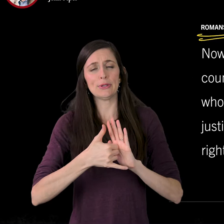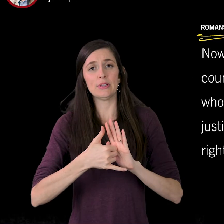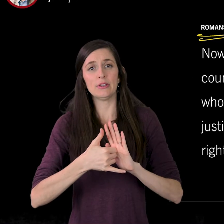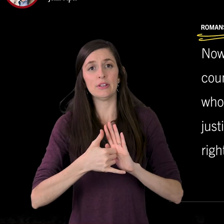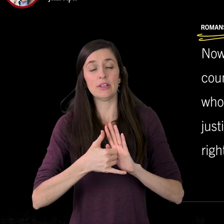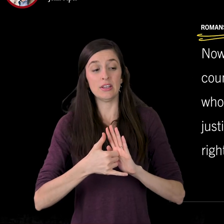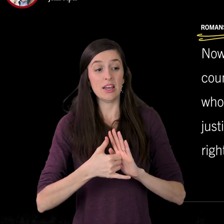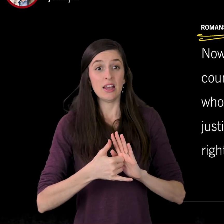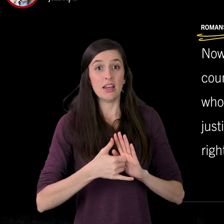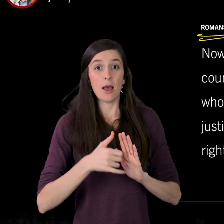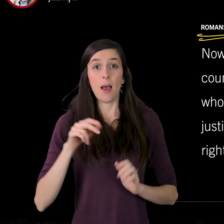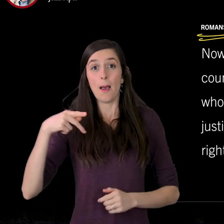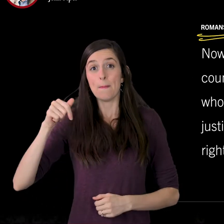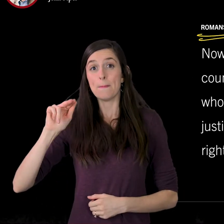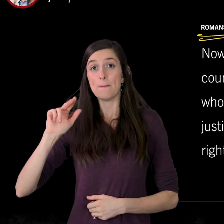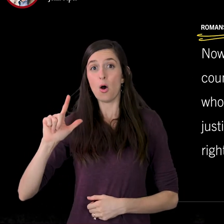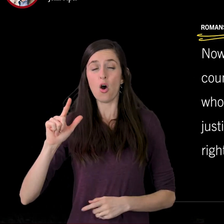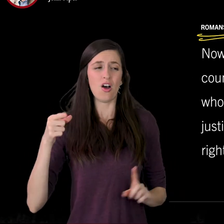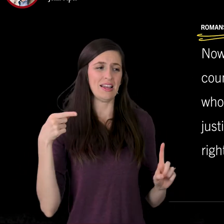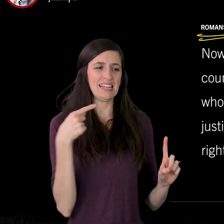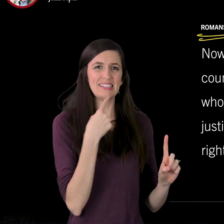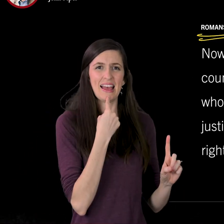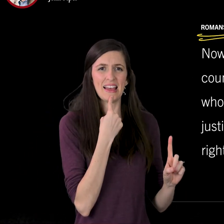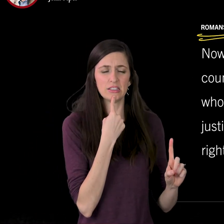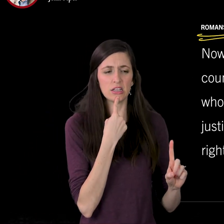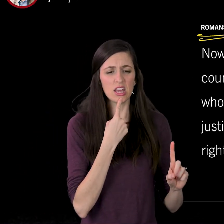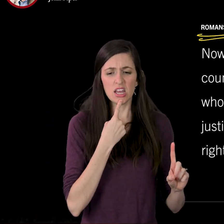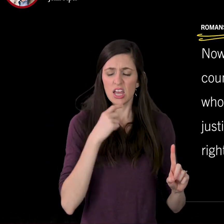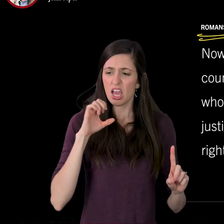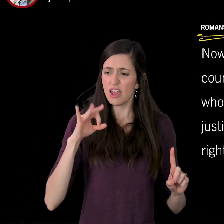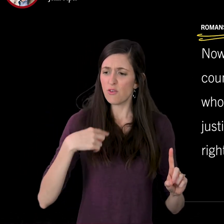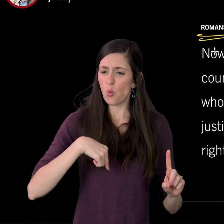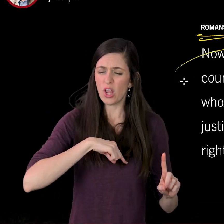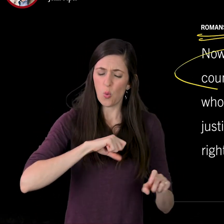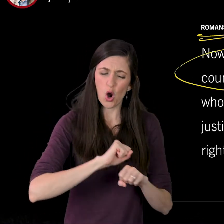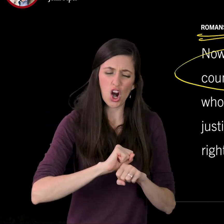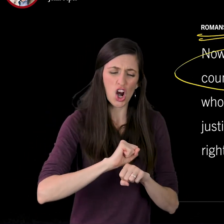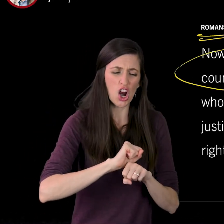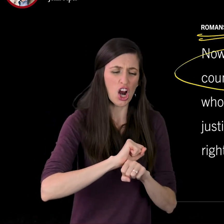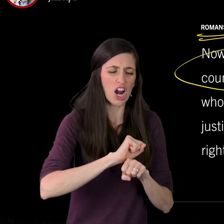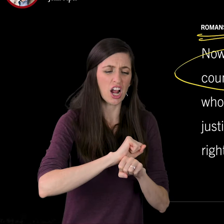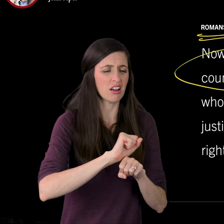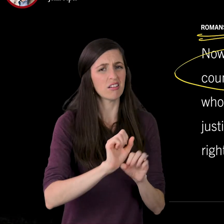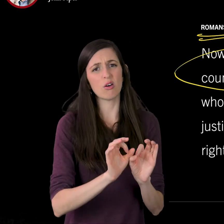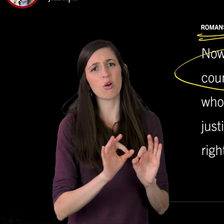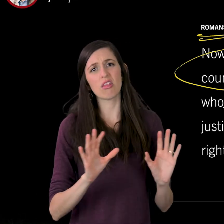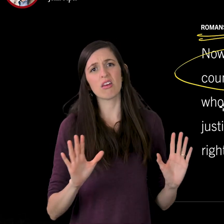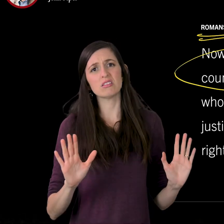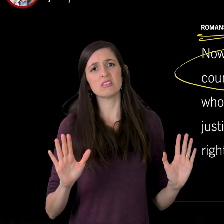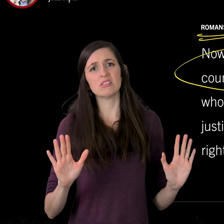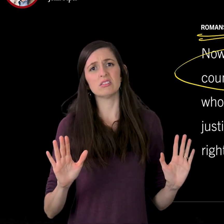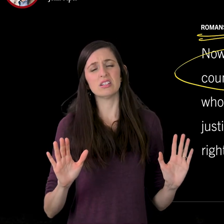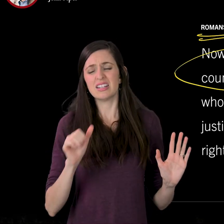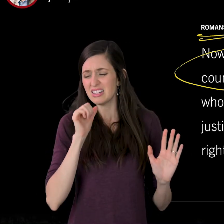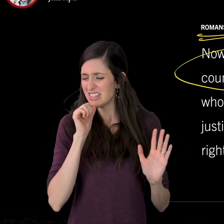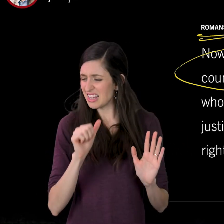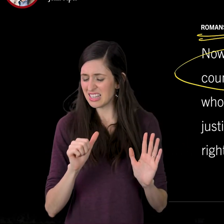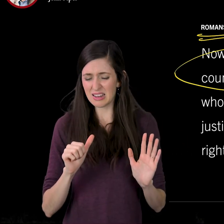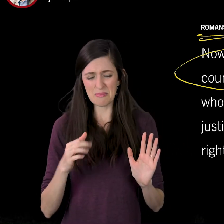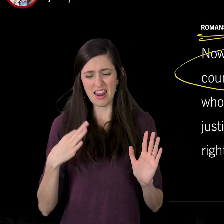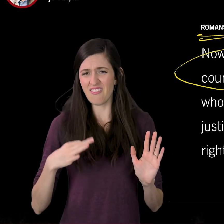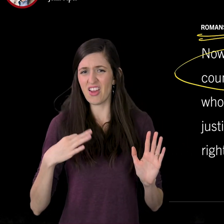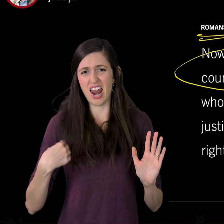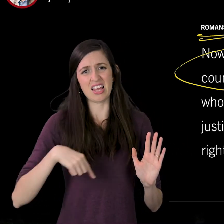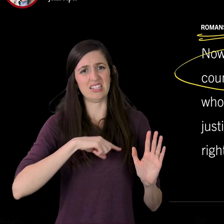are not counted as a gift but as his due that's the opposite of the way we're saved to the one who does not